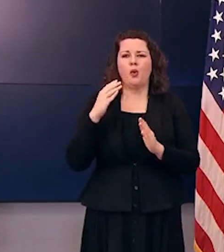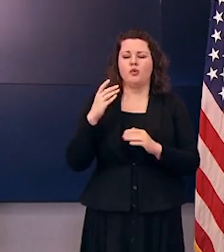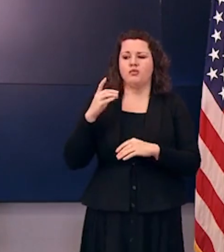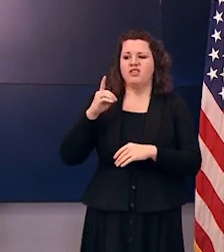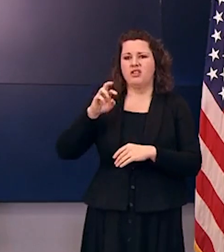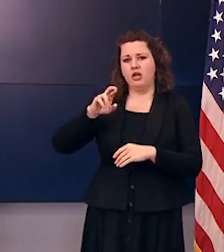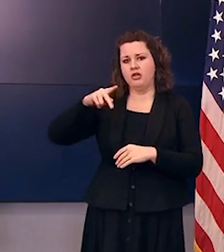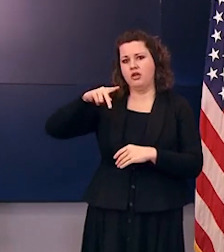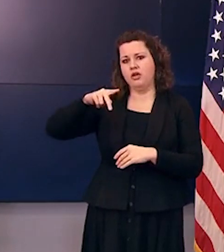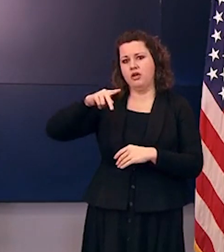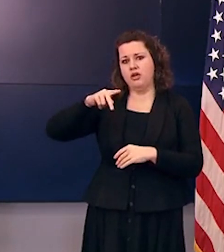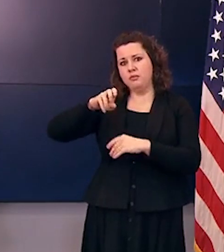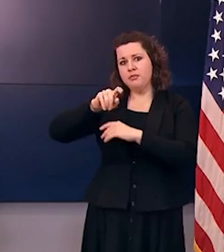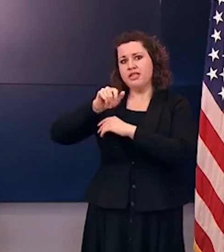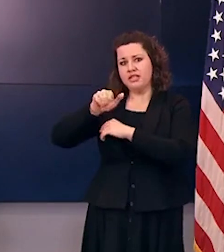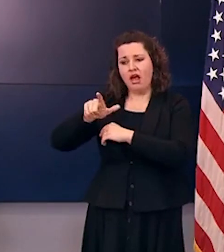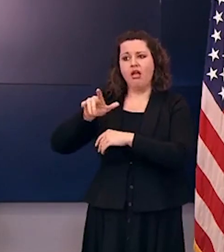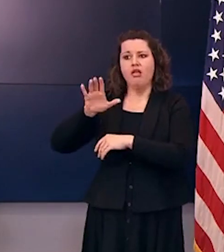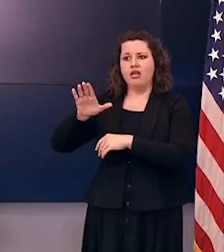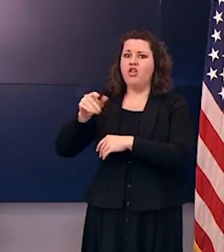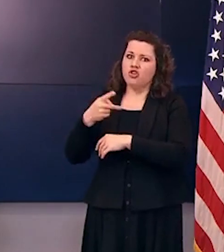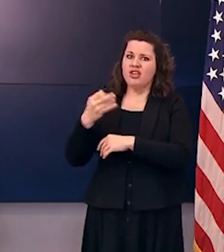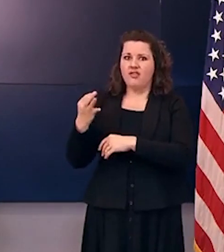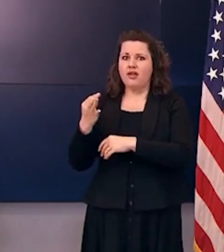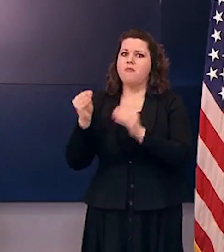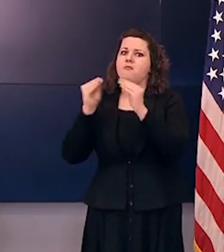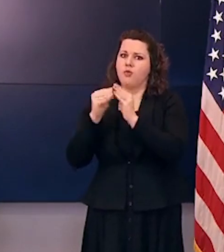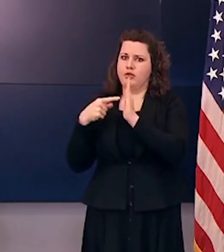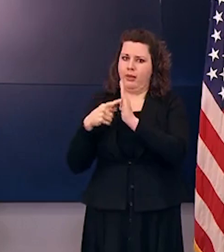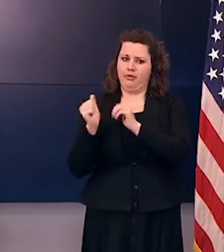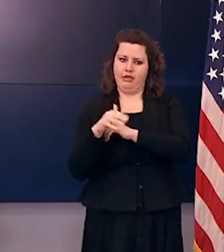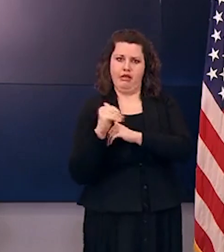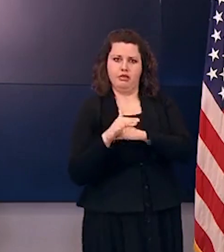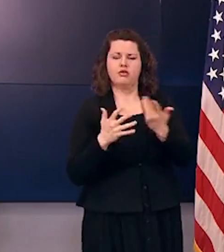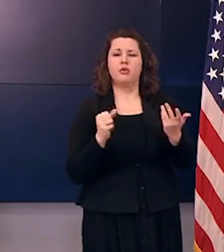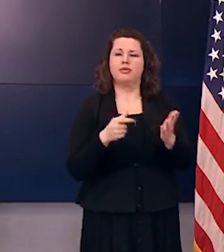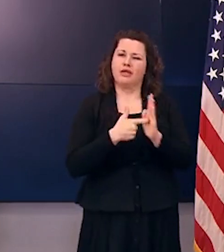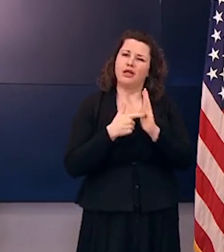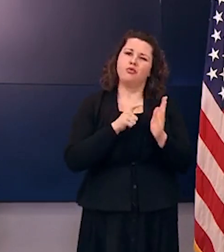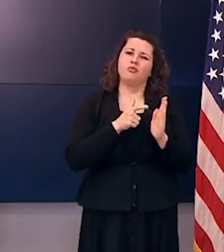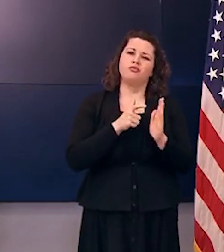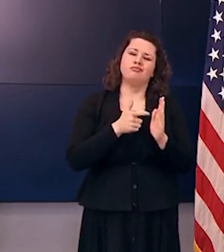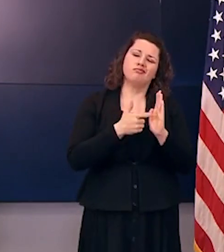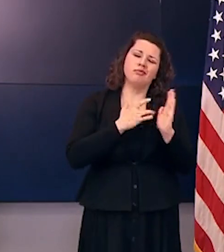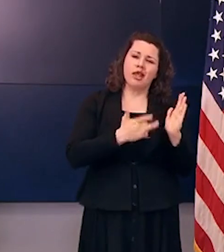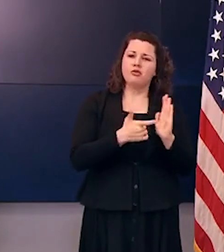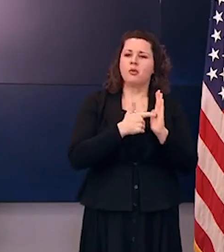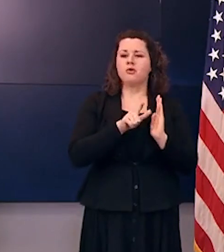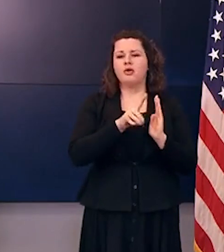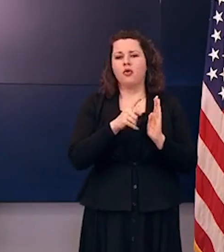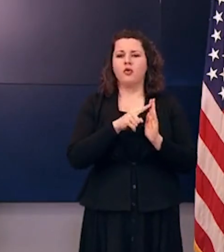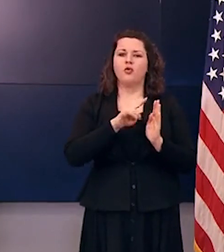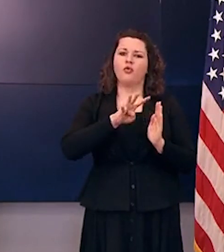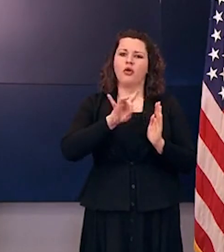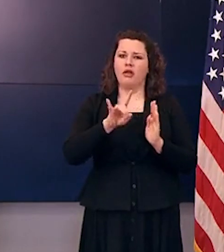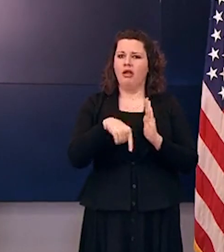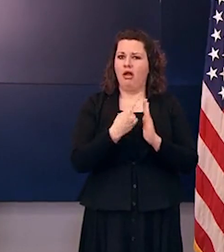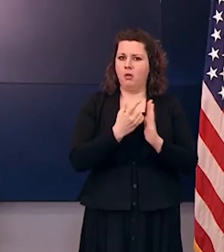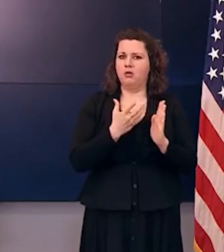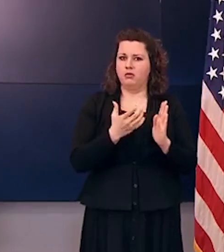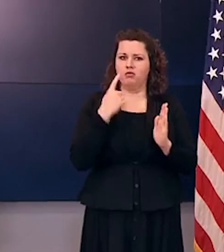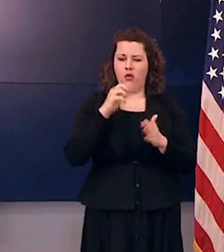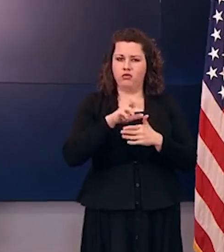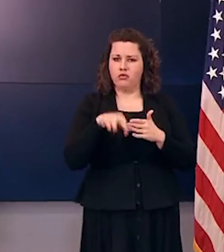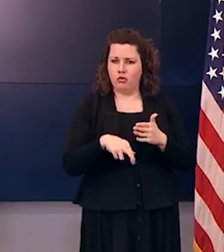this morning that their samples really do ramp up on Thursdays and Fridays. So usually it takes 24 to 48 hours for us to get